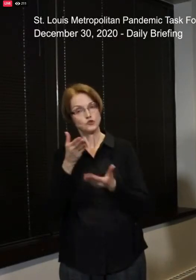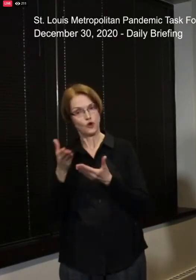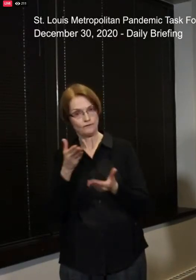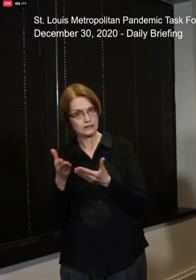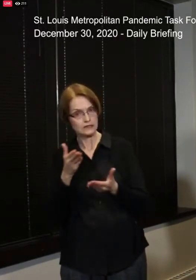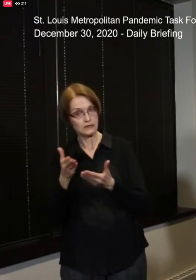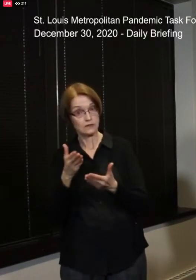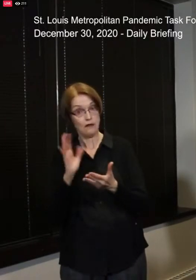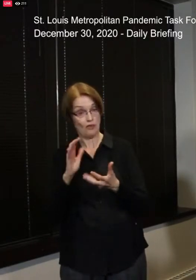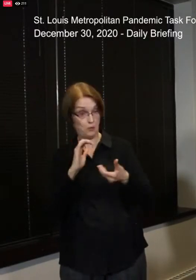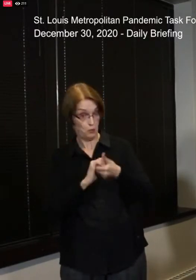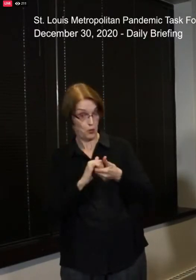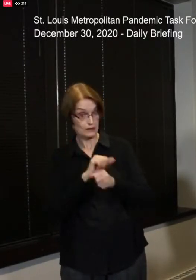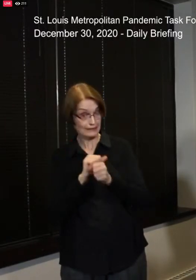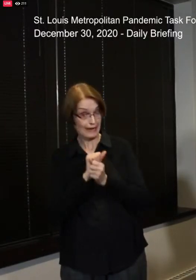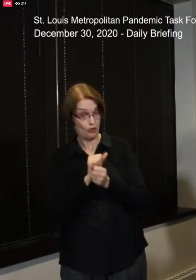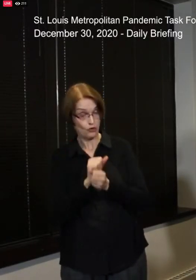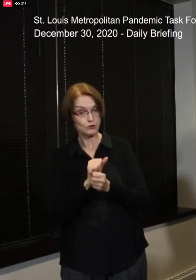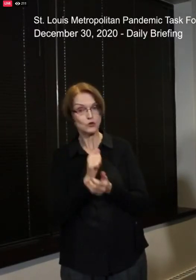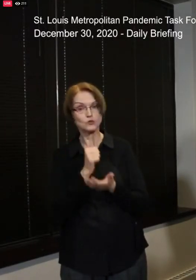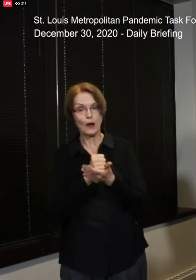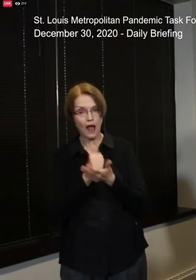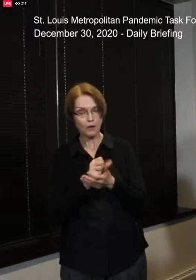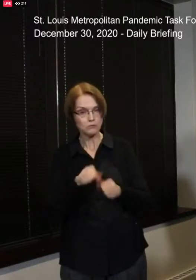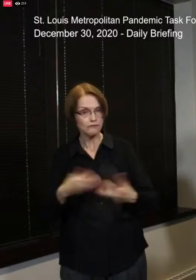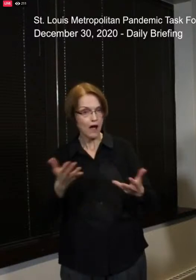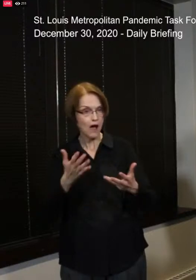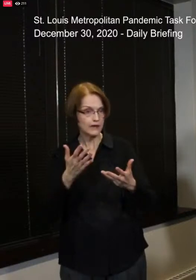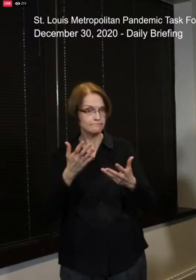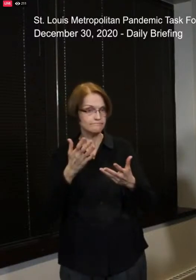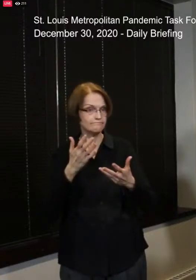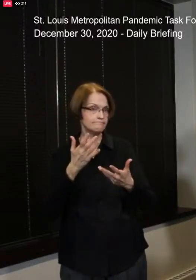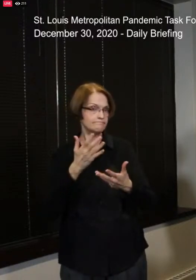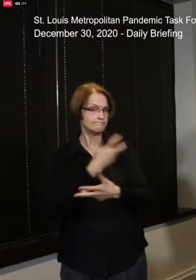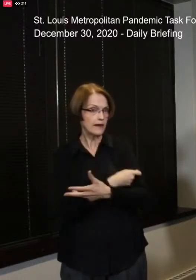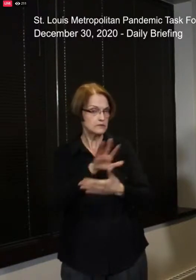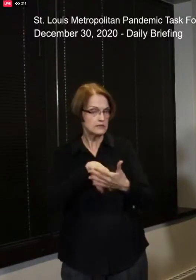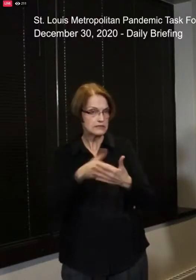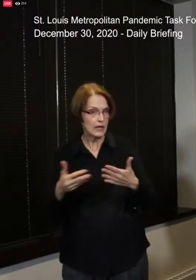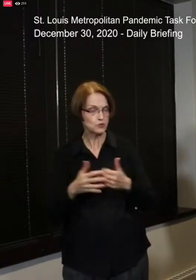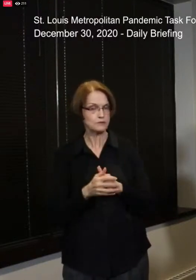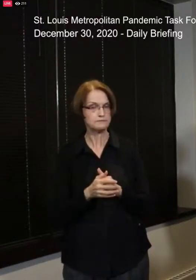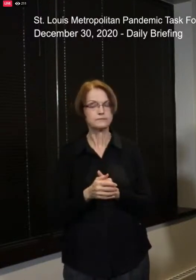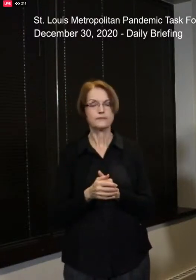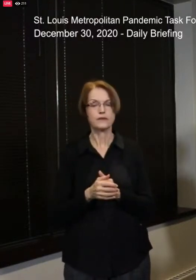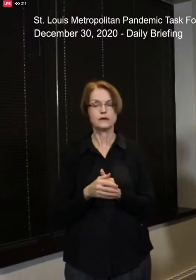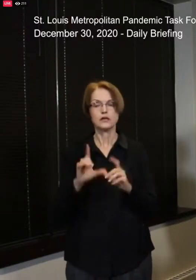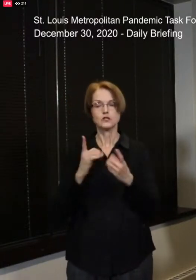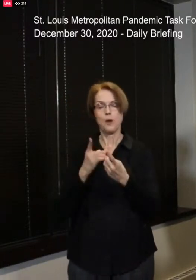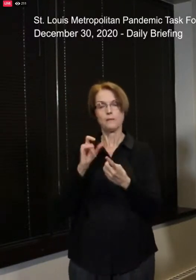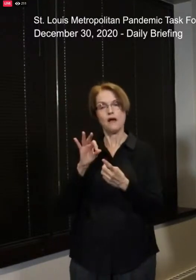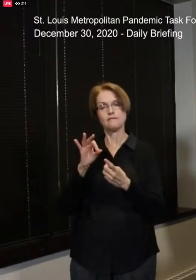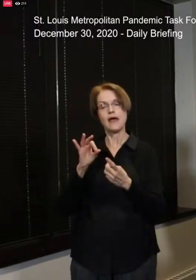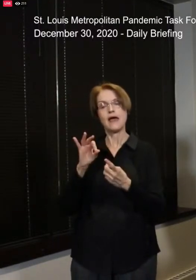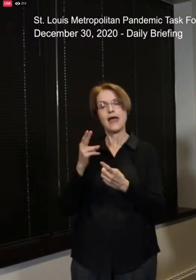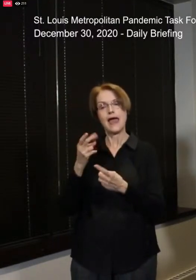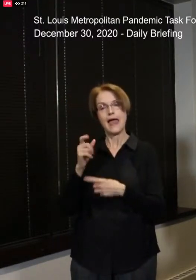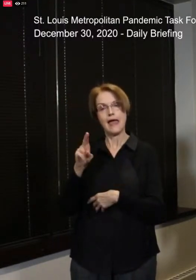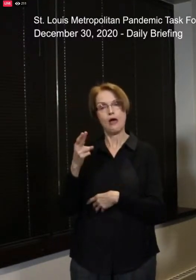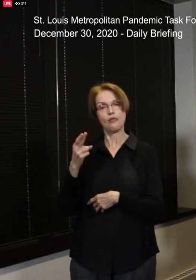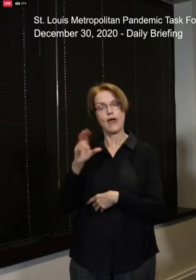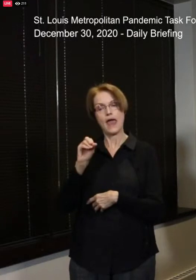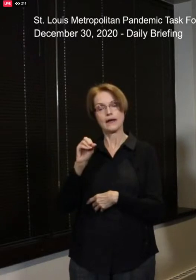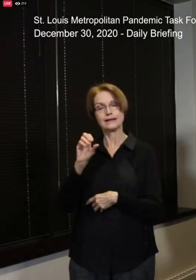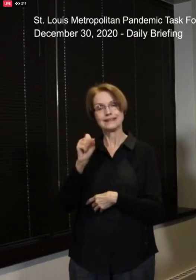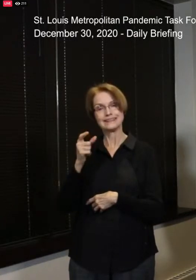for the COVID-19 vaccine rollout? Well, so the Department of Health and Senior Services have given us